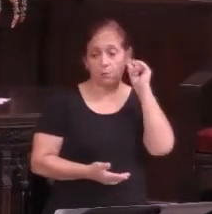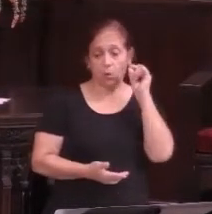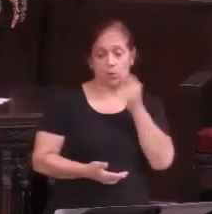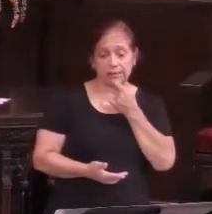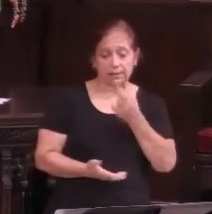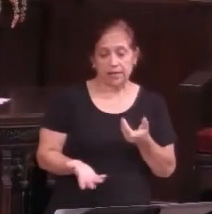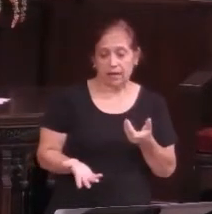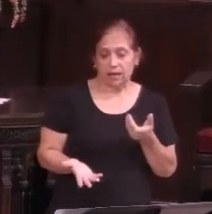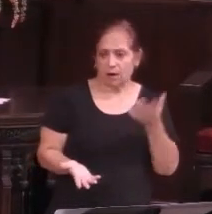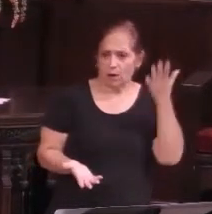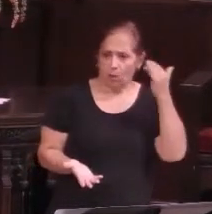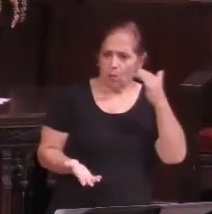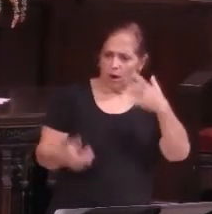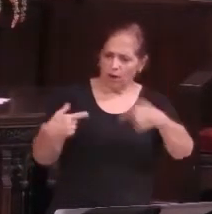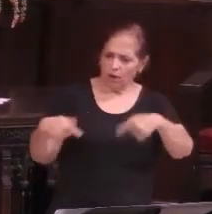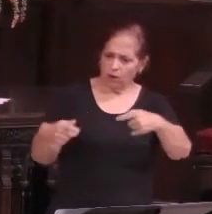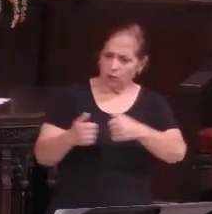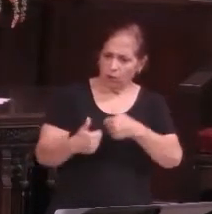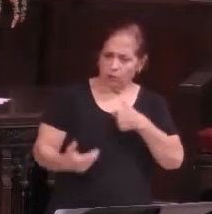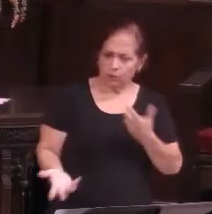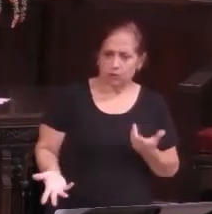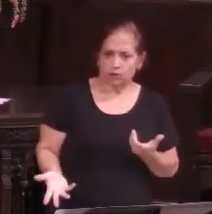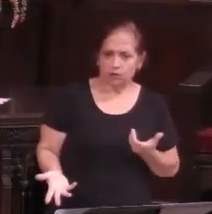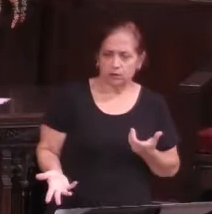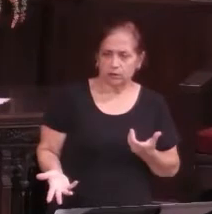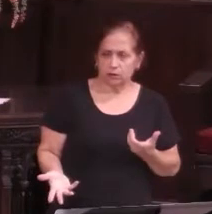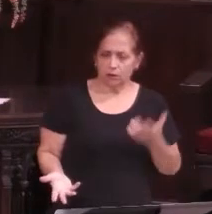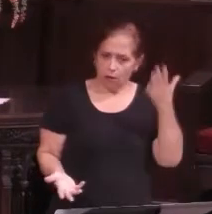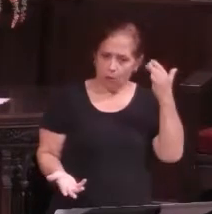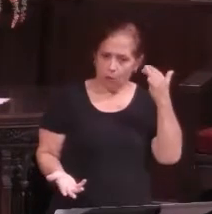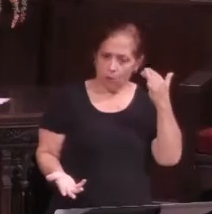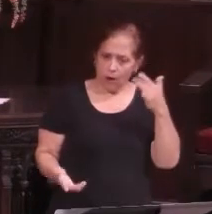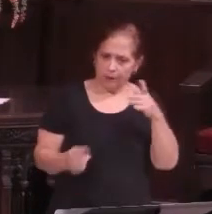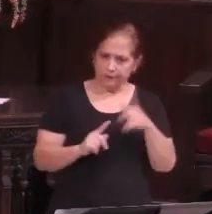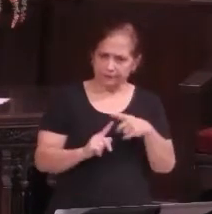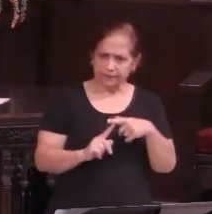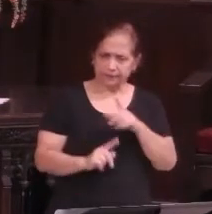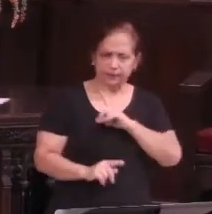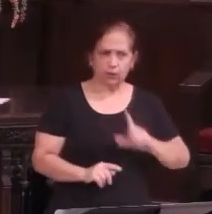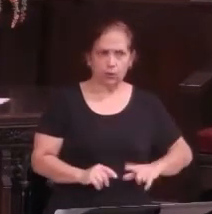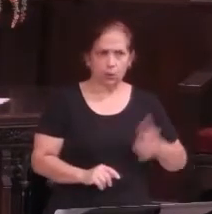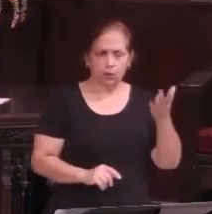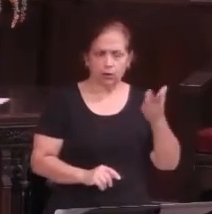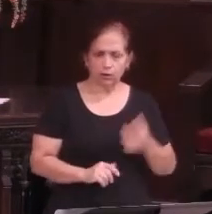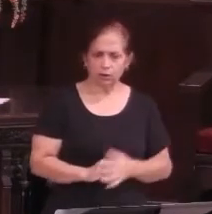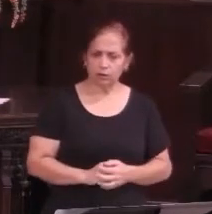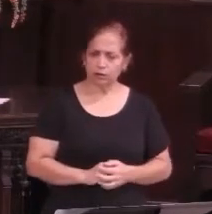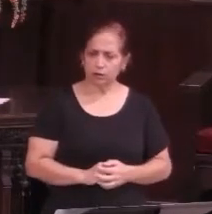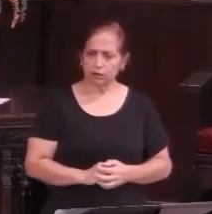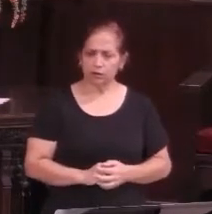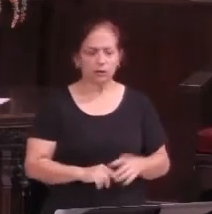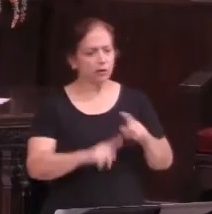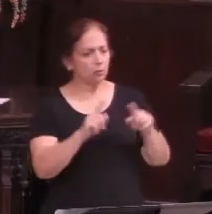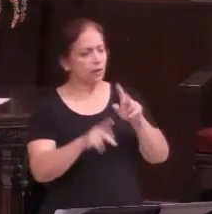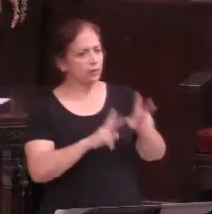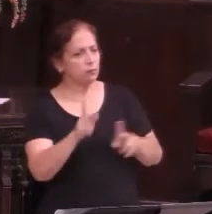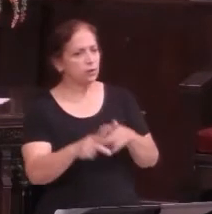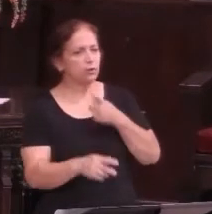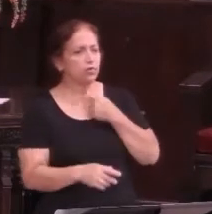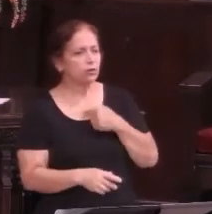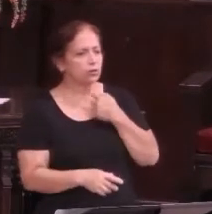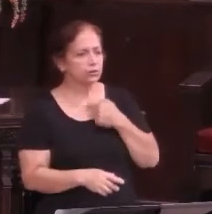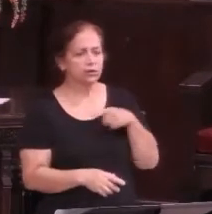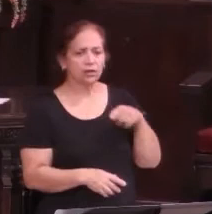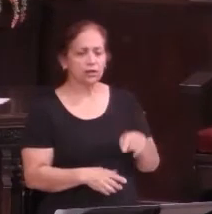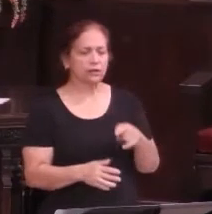to them, "Why do you quarrel with me? Why do you test the Lord?" But the people thirsted there